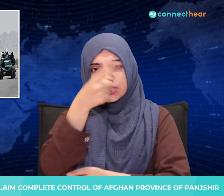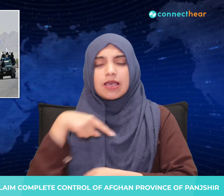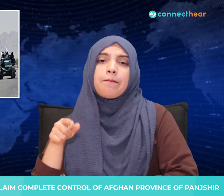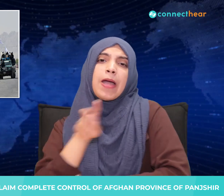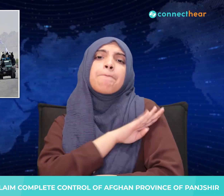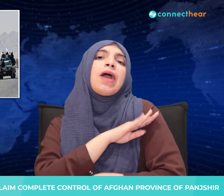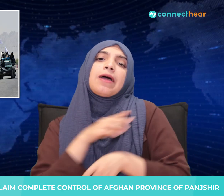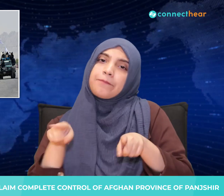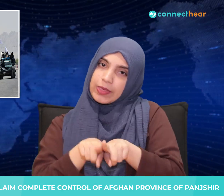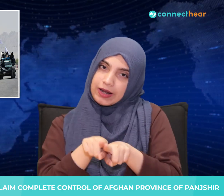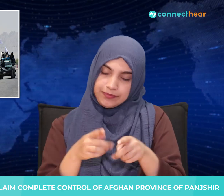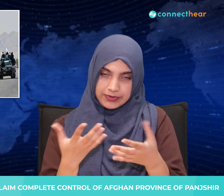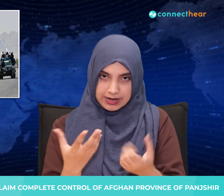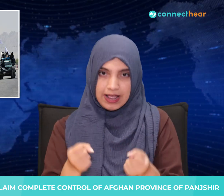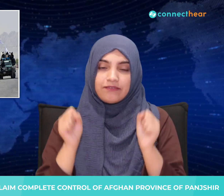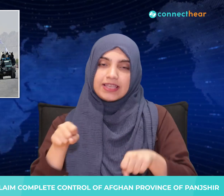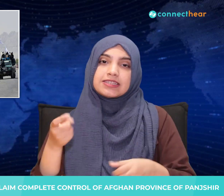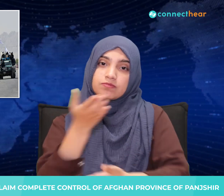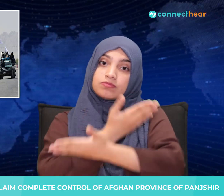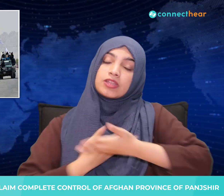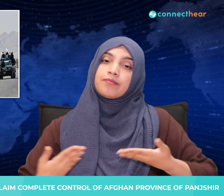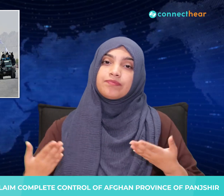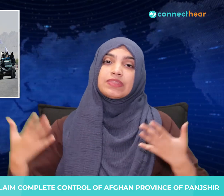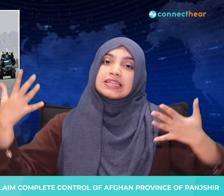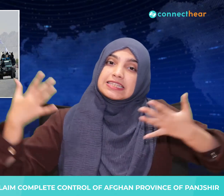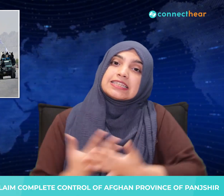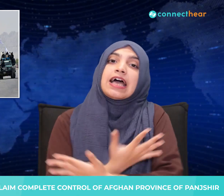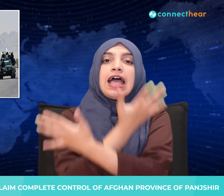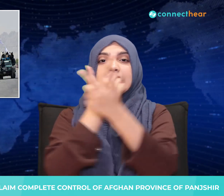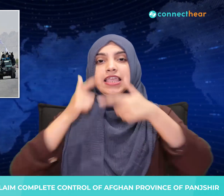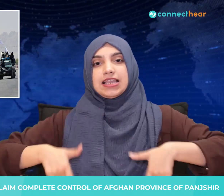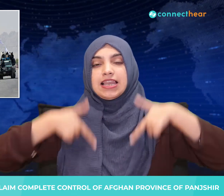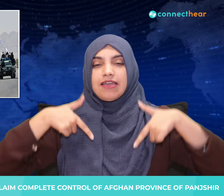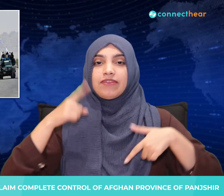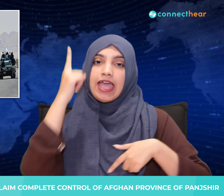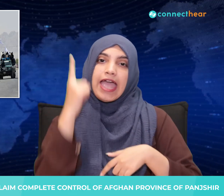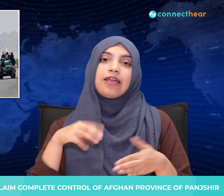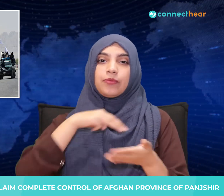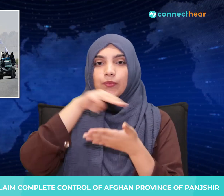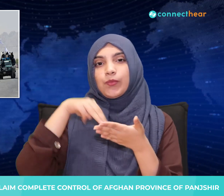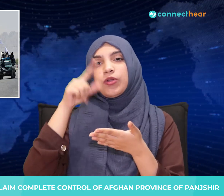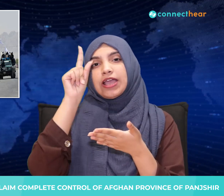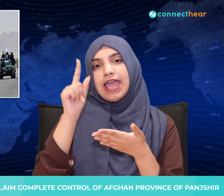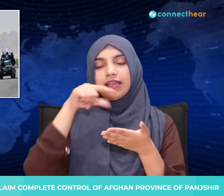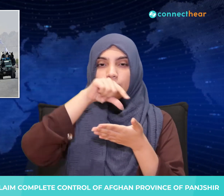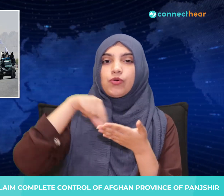are all our brothers. We will serve together for one country and one goal."